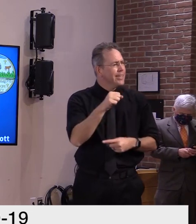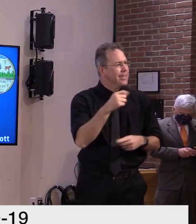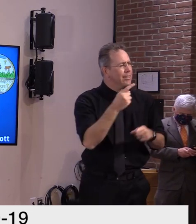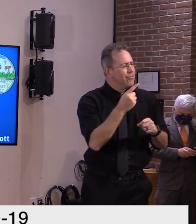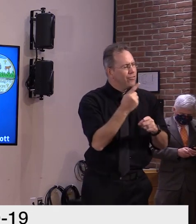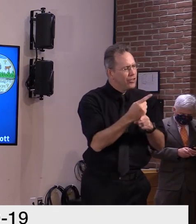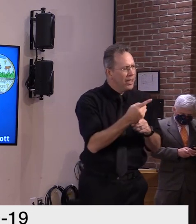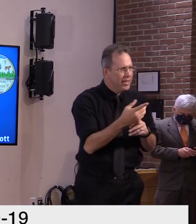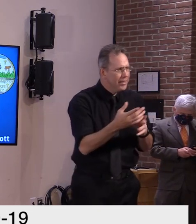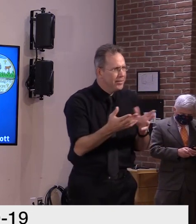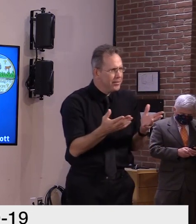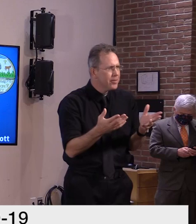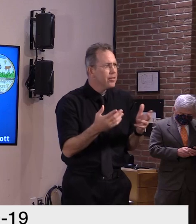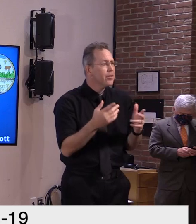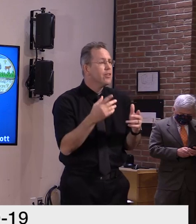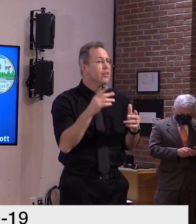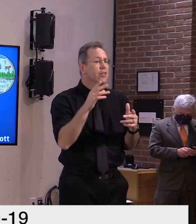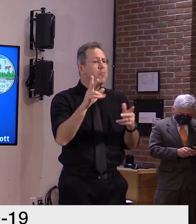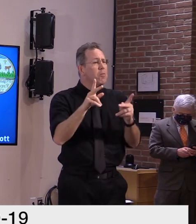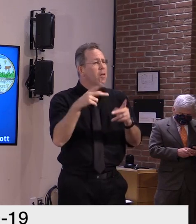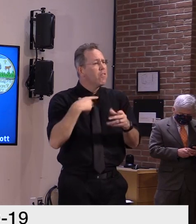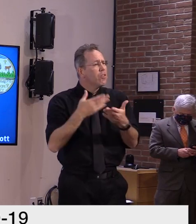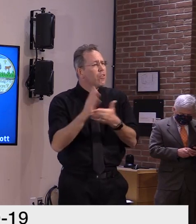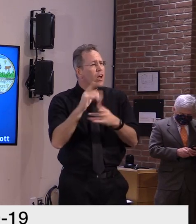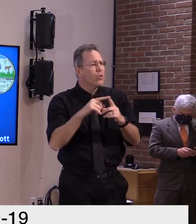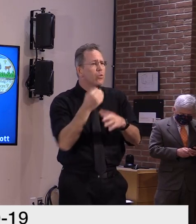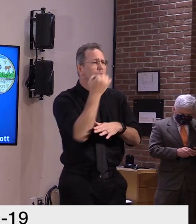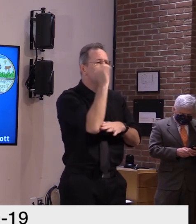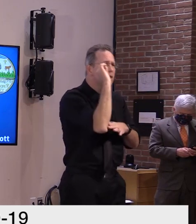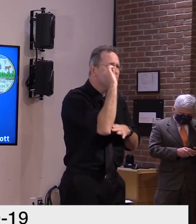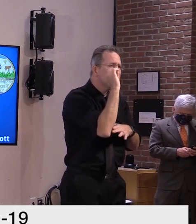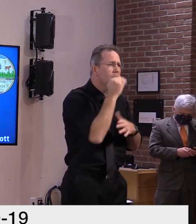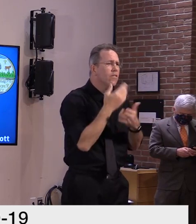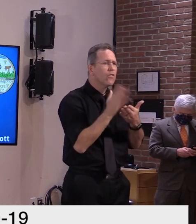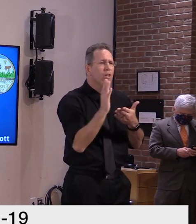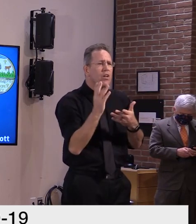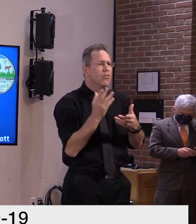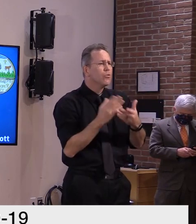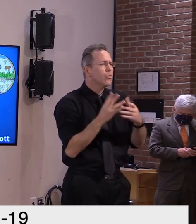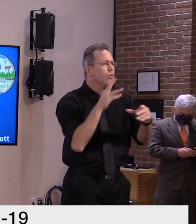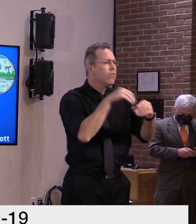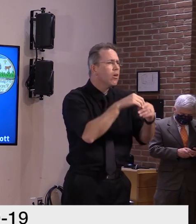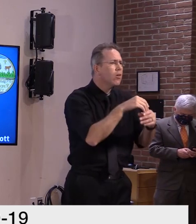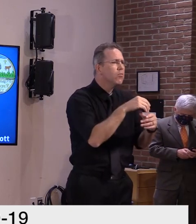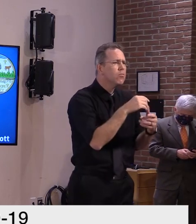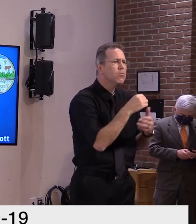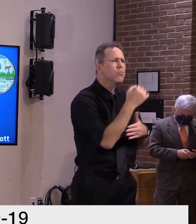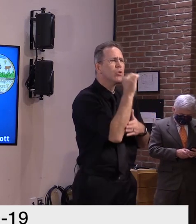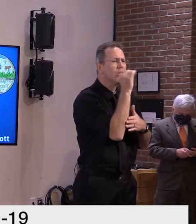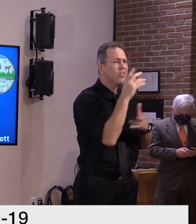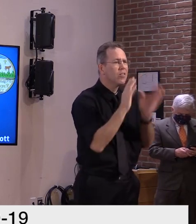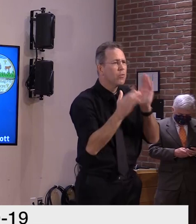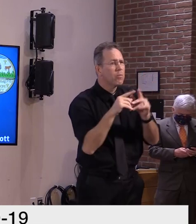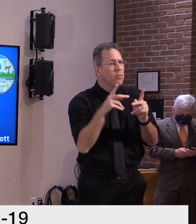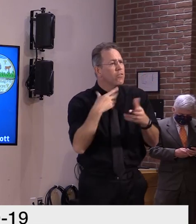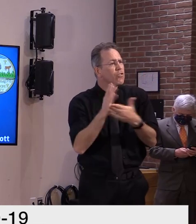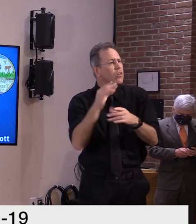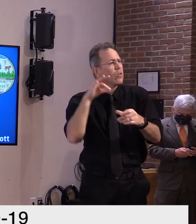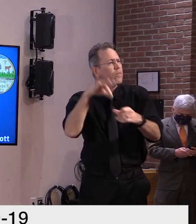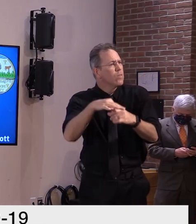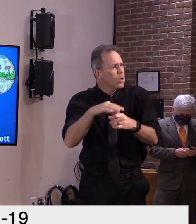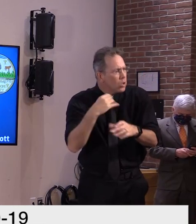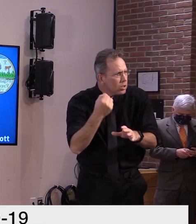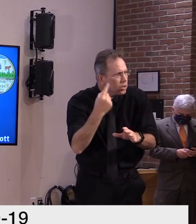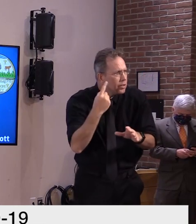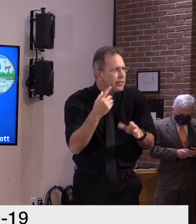a protest, but putting yourself in a protest does endanger yourself and others who are in contact